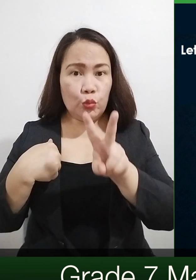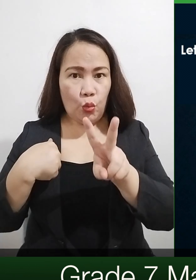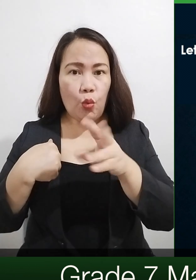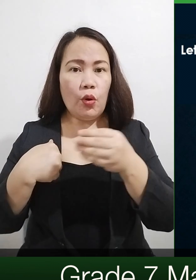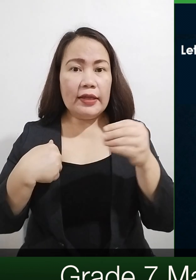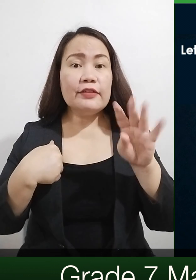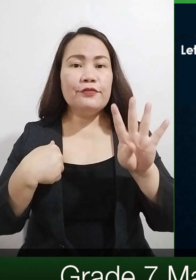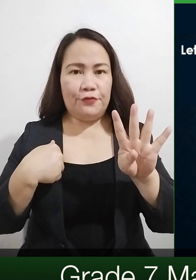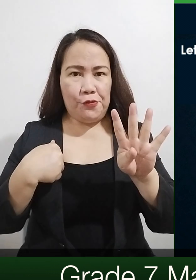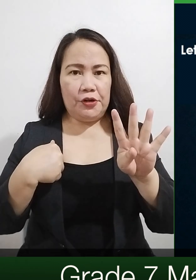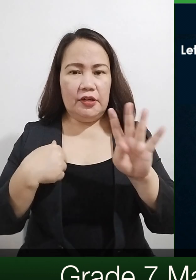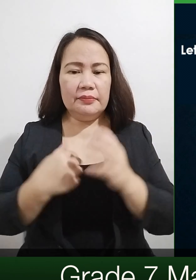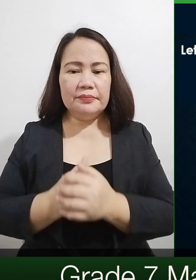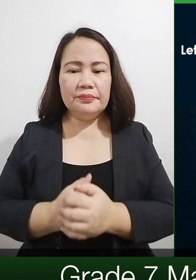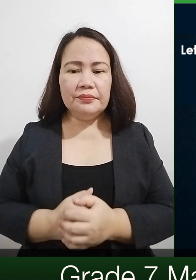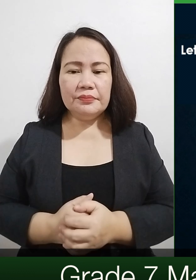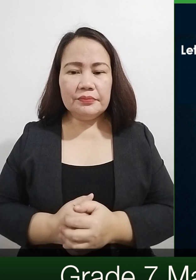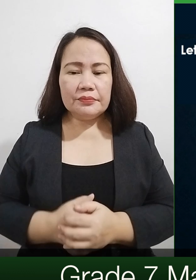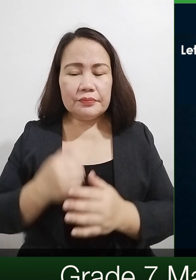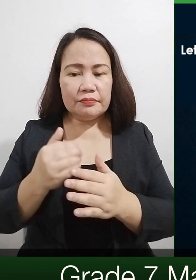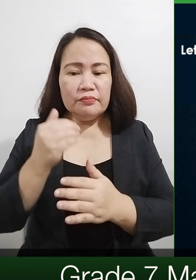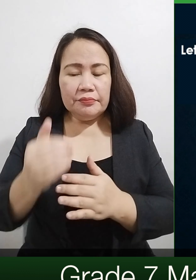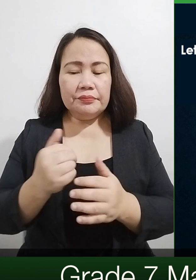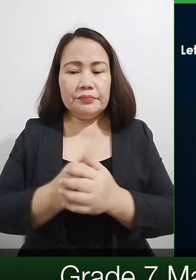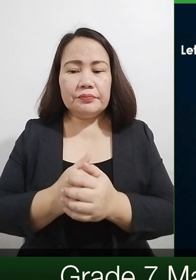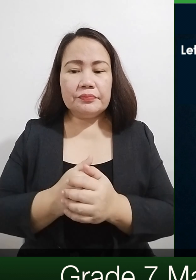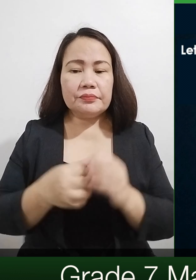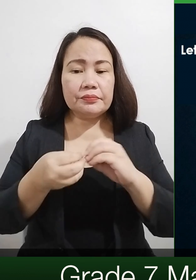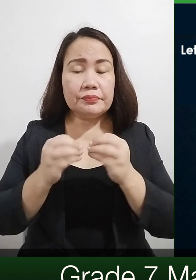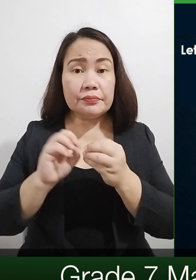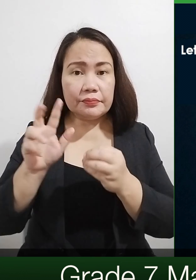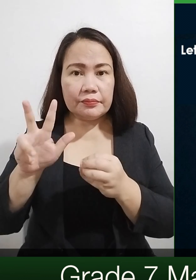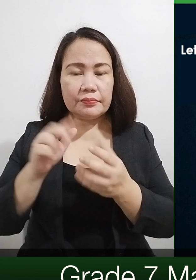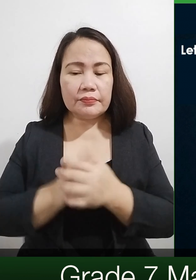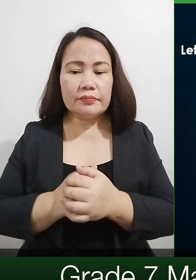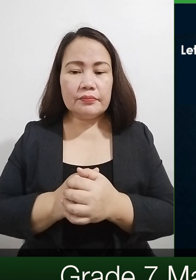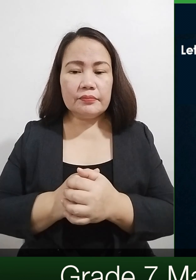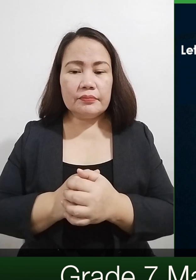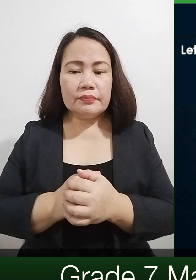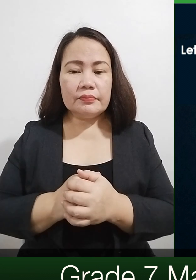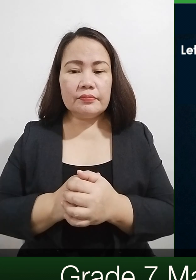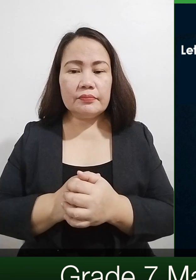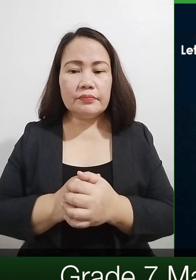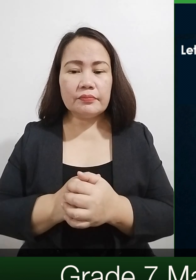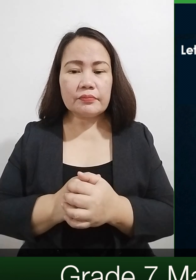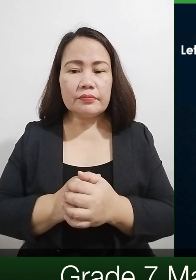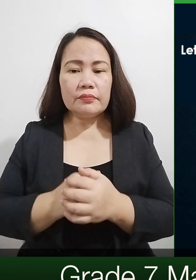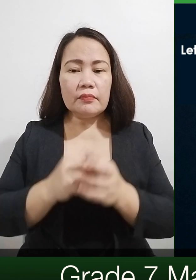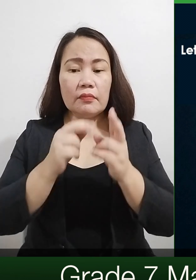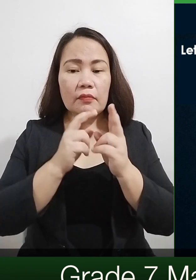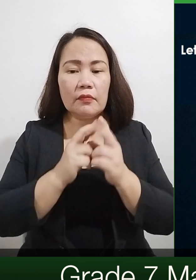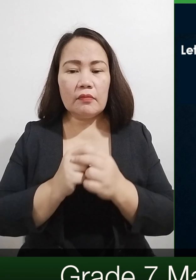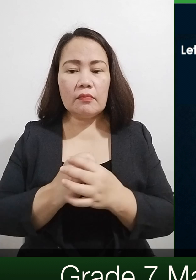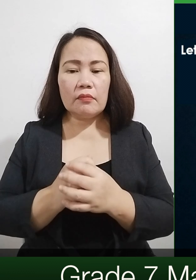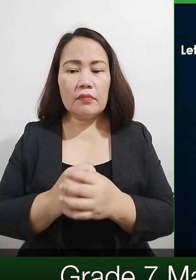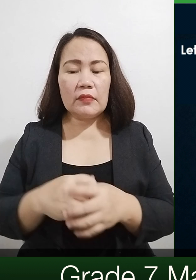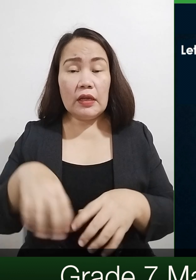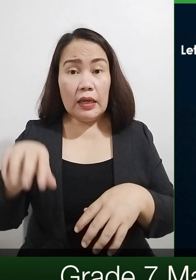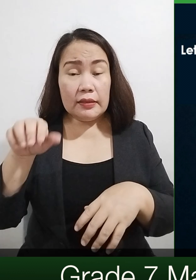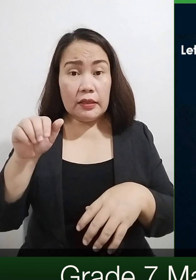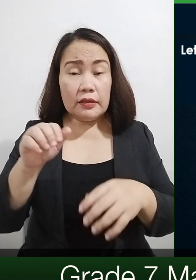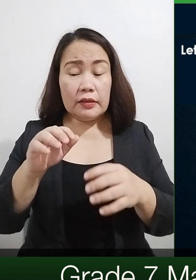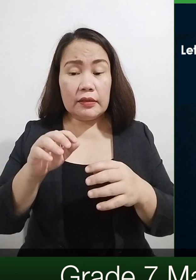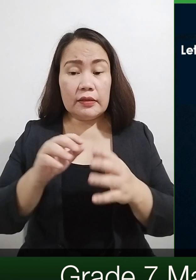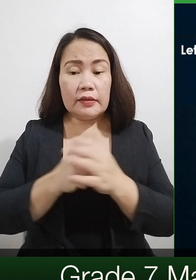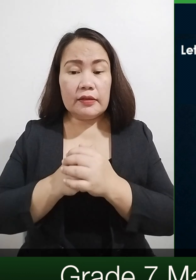2, 4. Okay, let's have number 3. So, I have here the union of A intersection